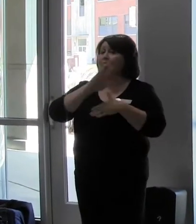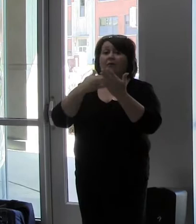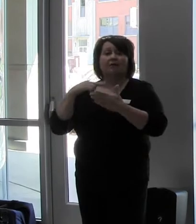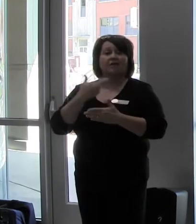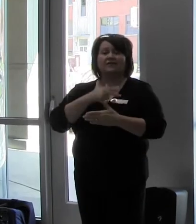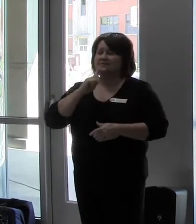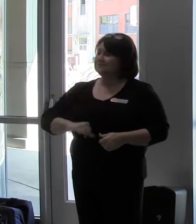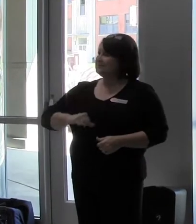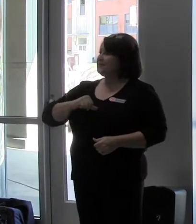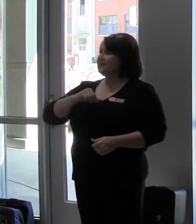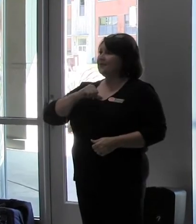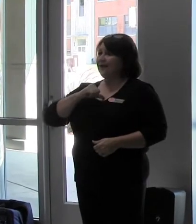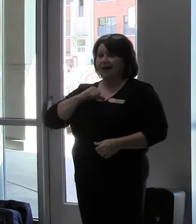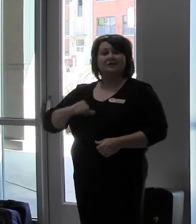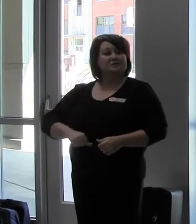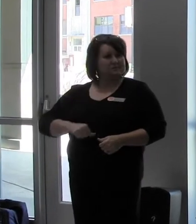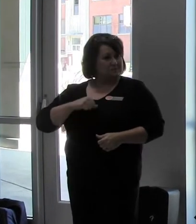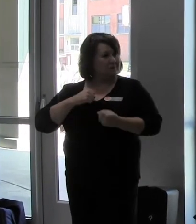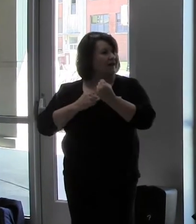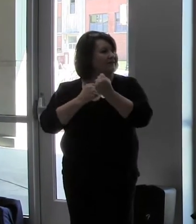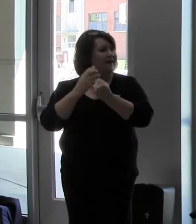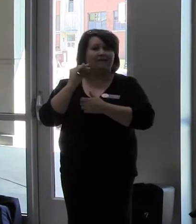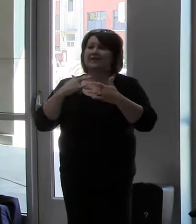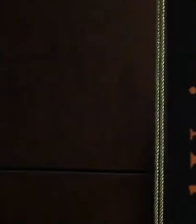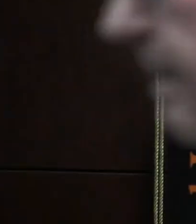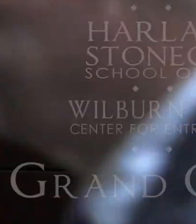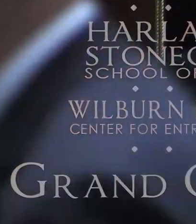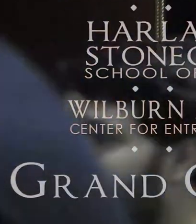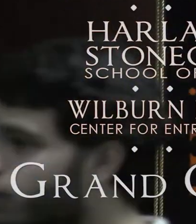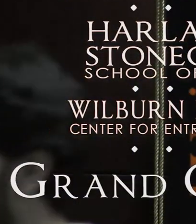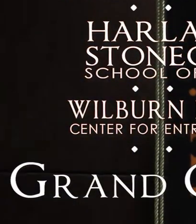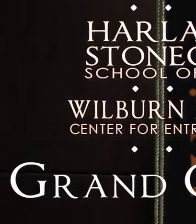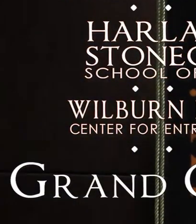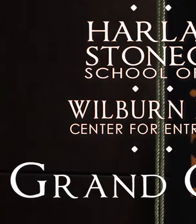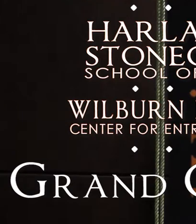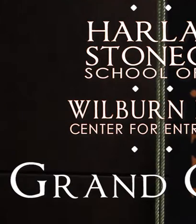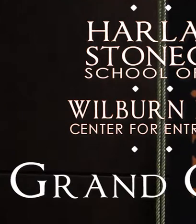are proud of and excited to open.